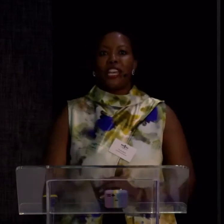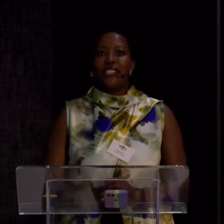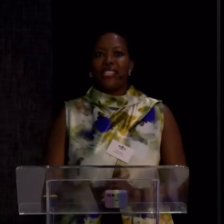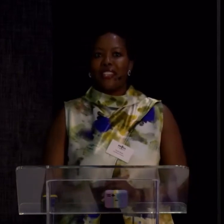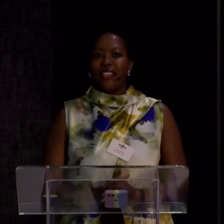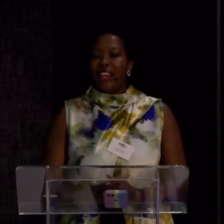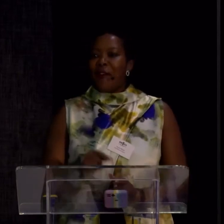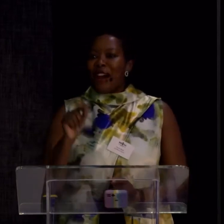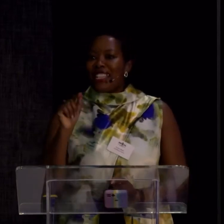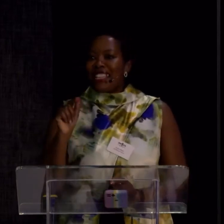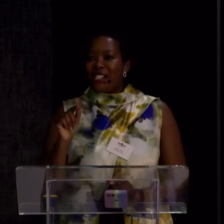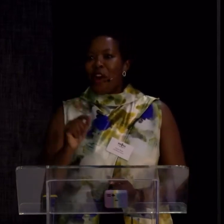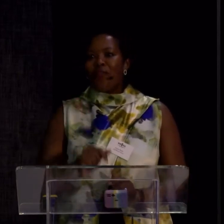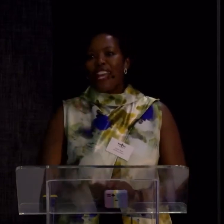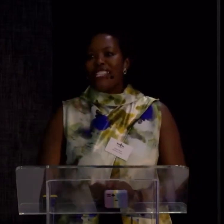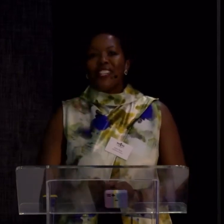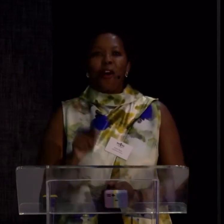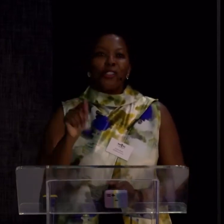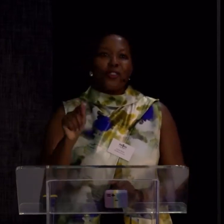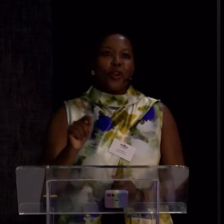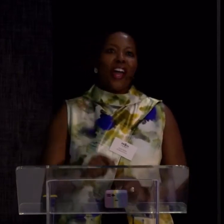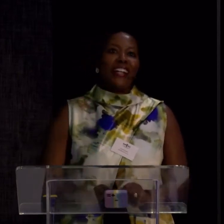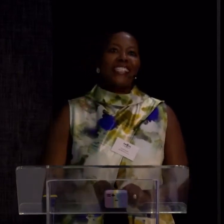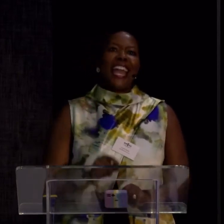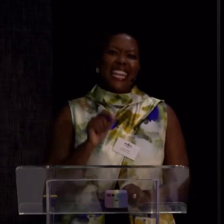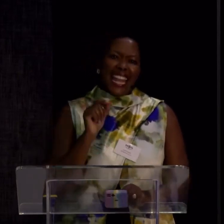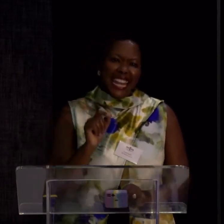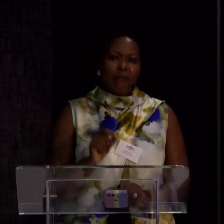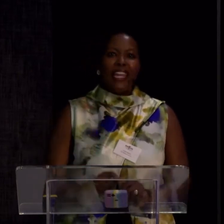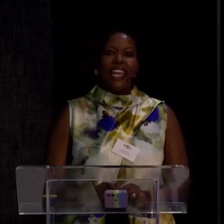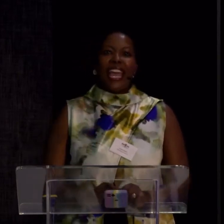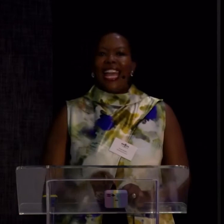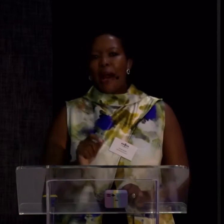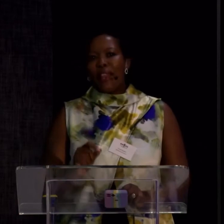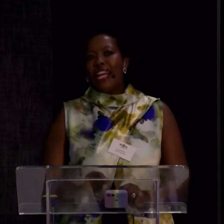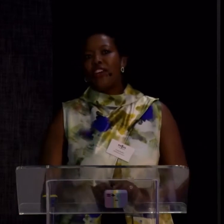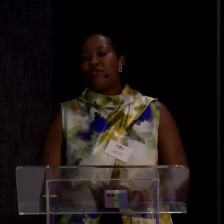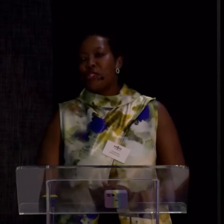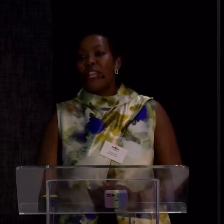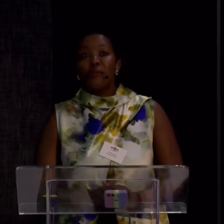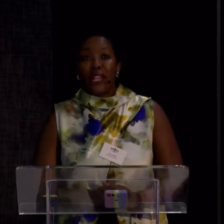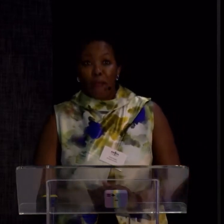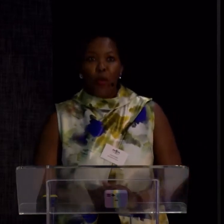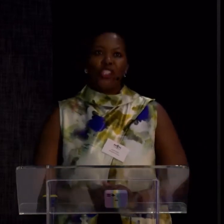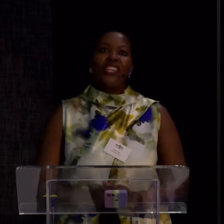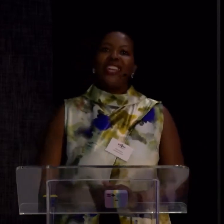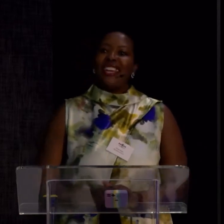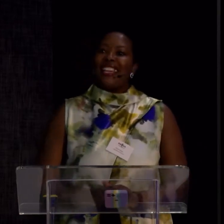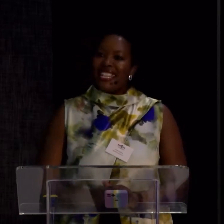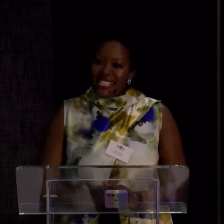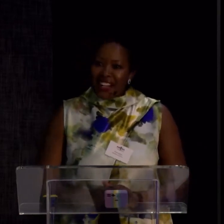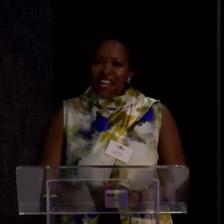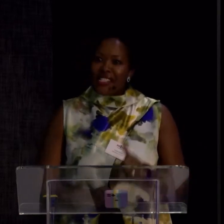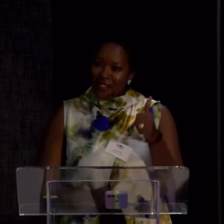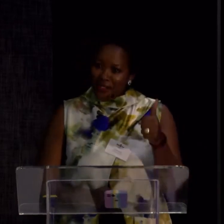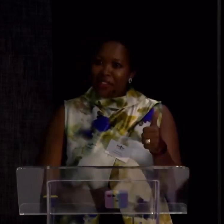civil society. But this call for action also requires an enabling and applied risk management approach